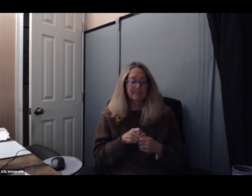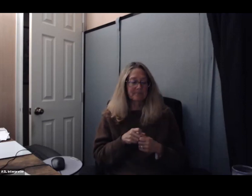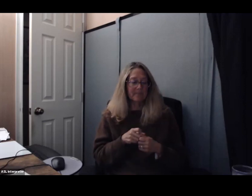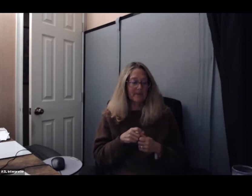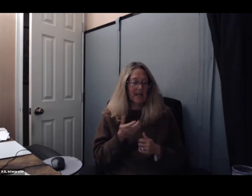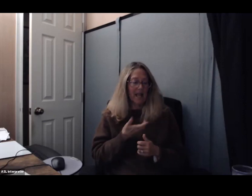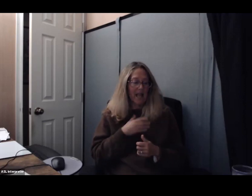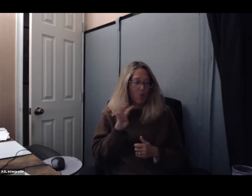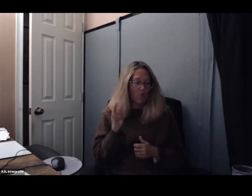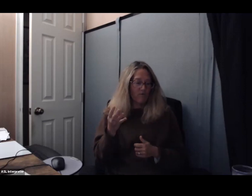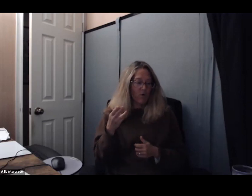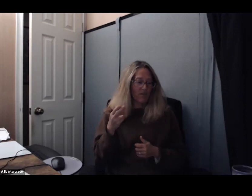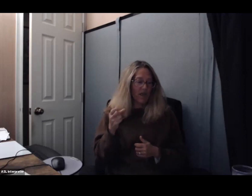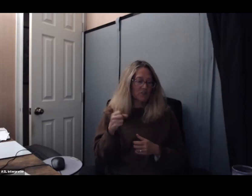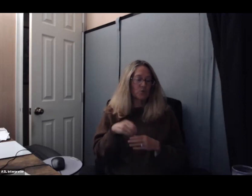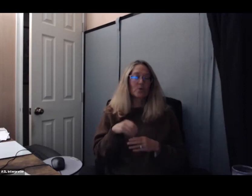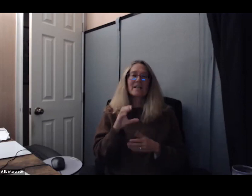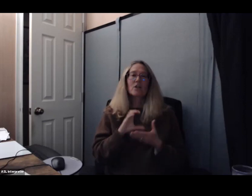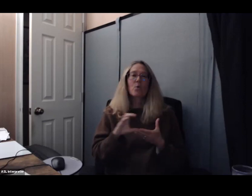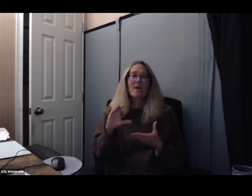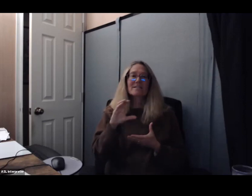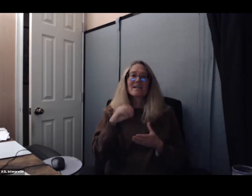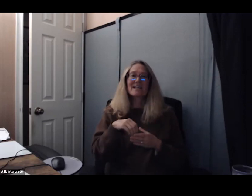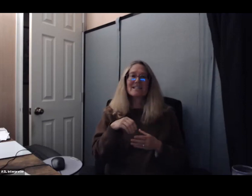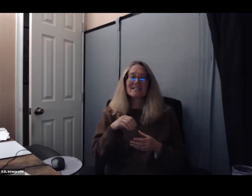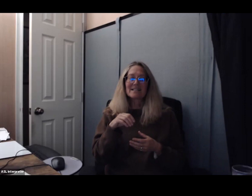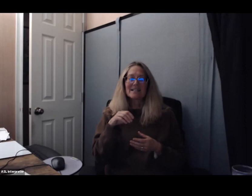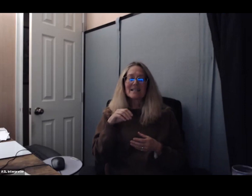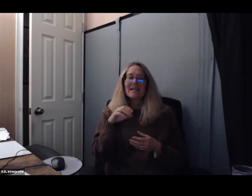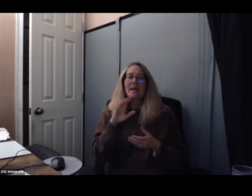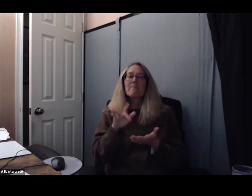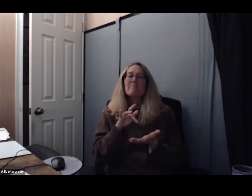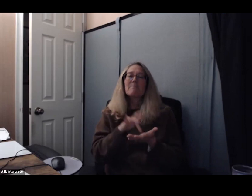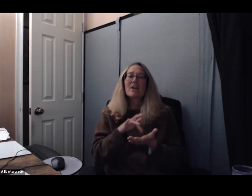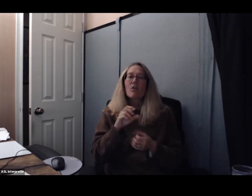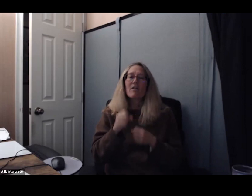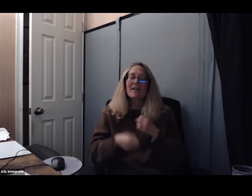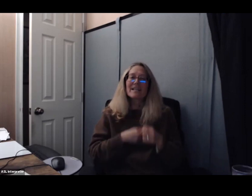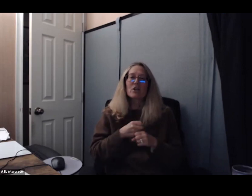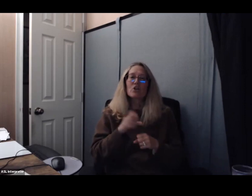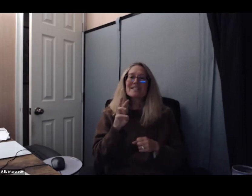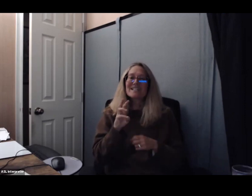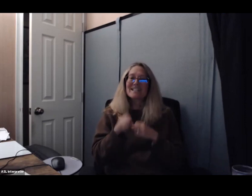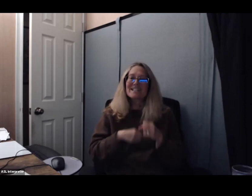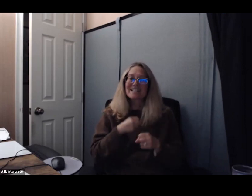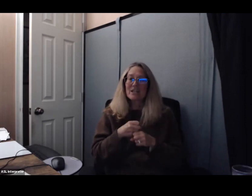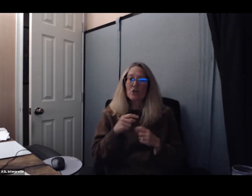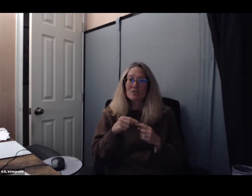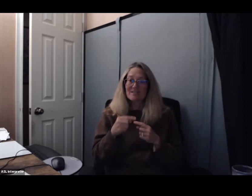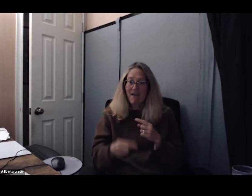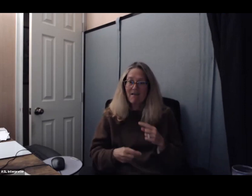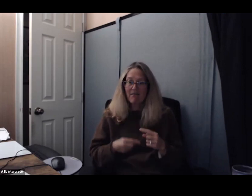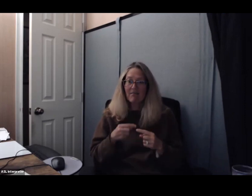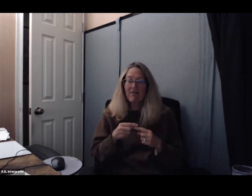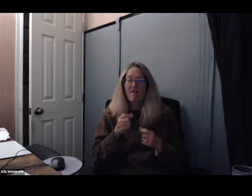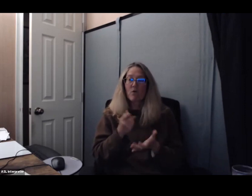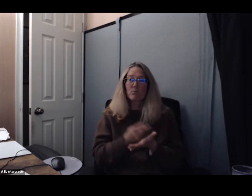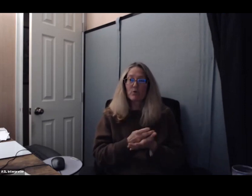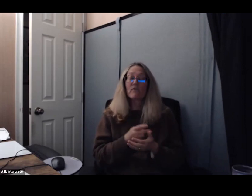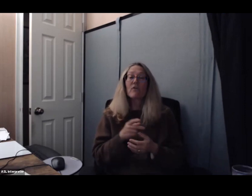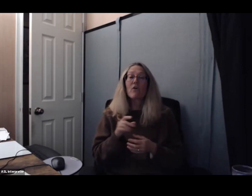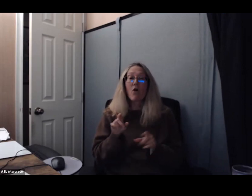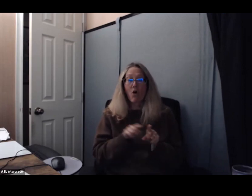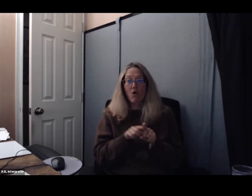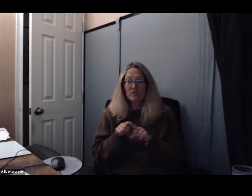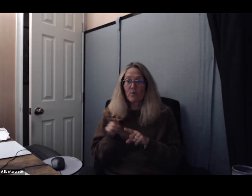Our 4th high school, La Cuesta, is already in the mid-year of a 6-year cycle approval that they also got.